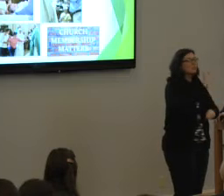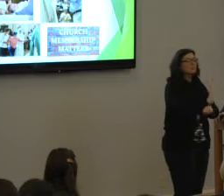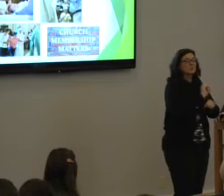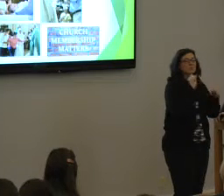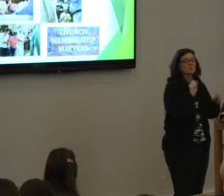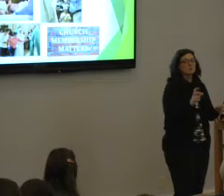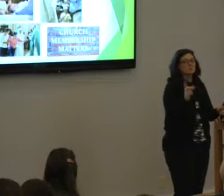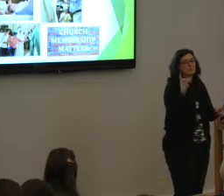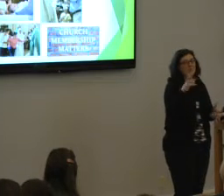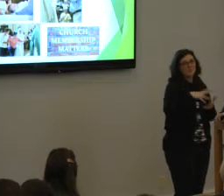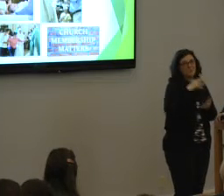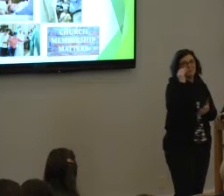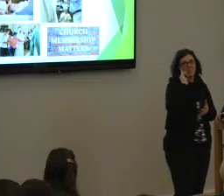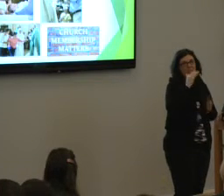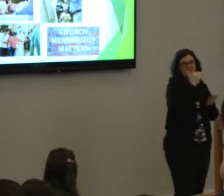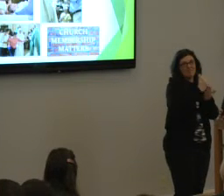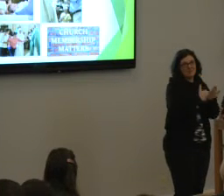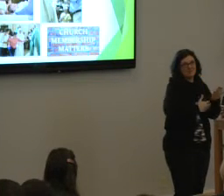that